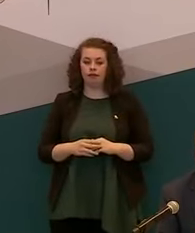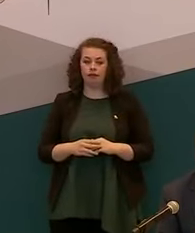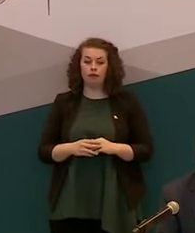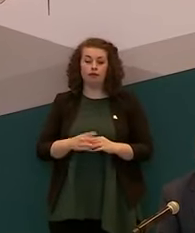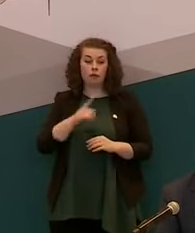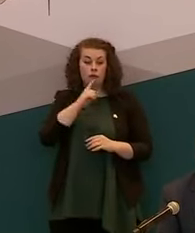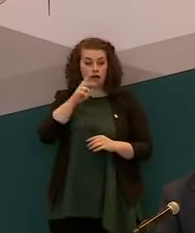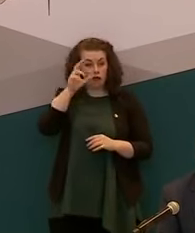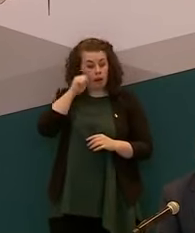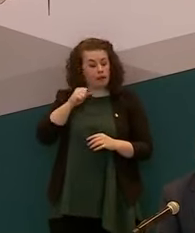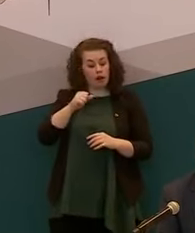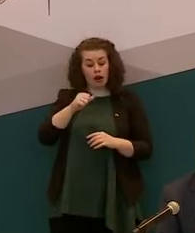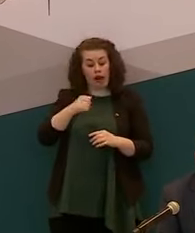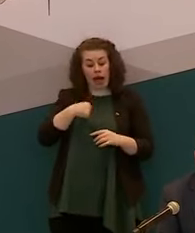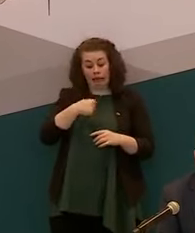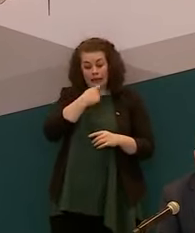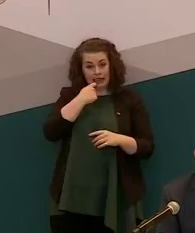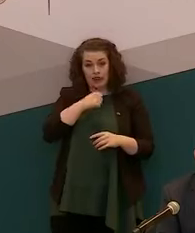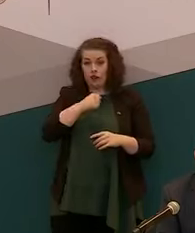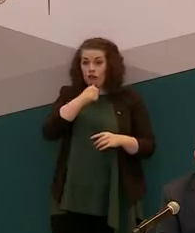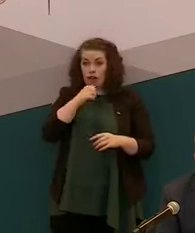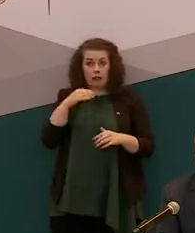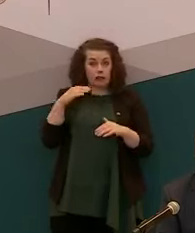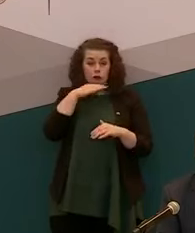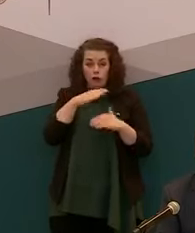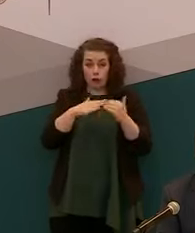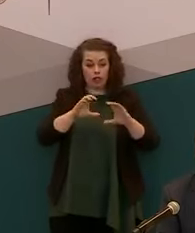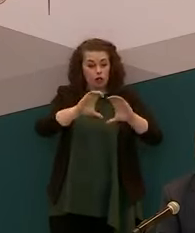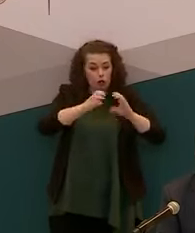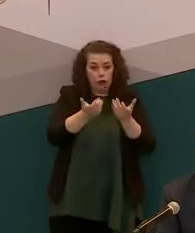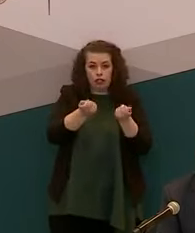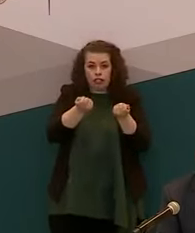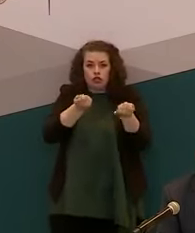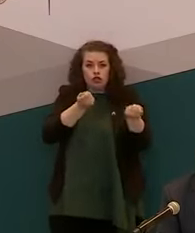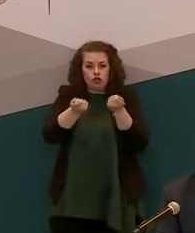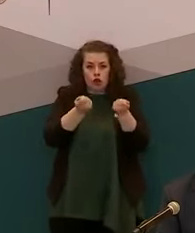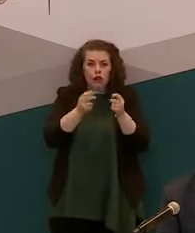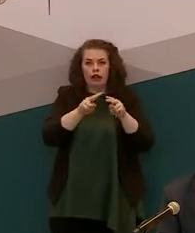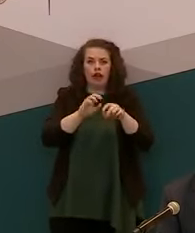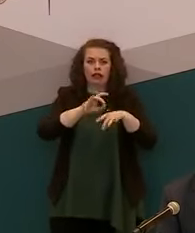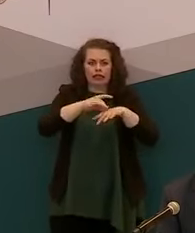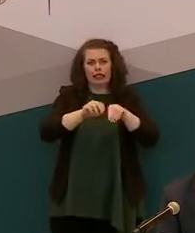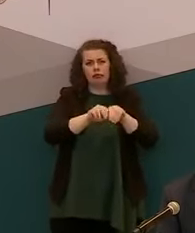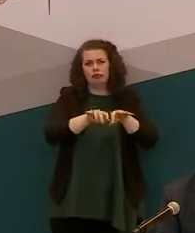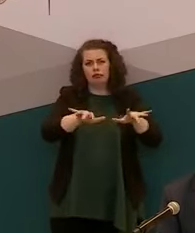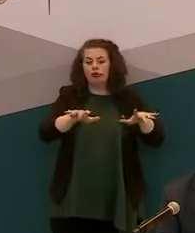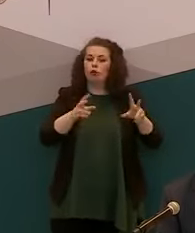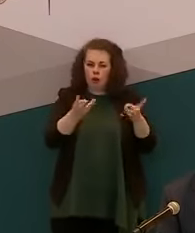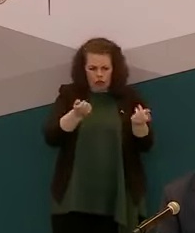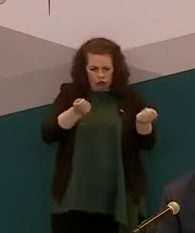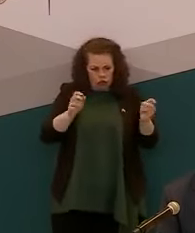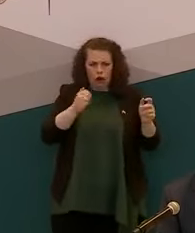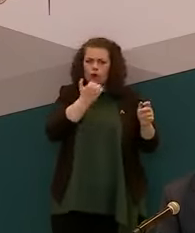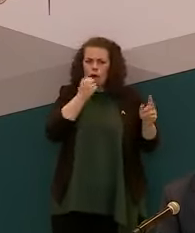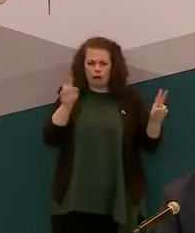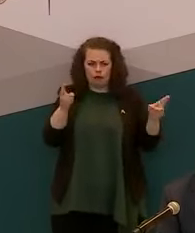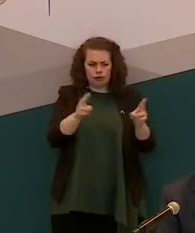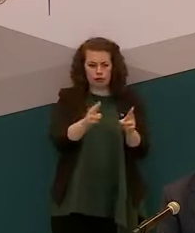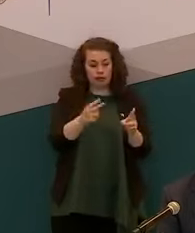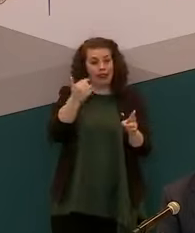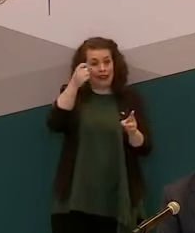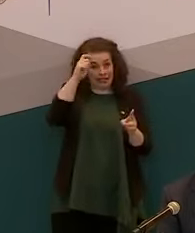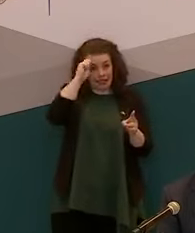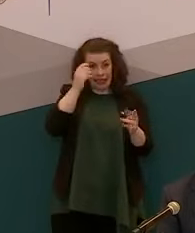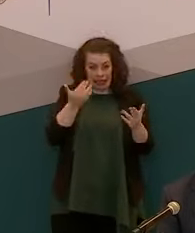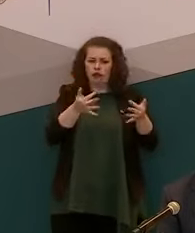control the community spread of this infection, and we think we've made very significant progress in that, and the data that we've shared with you this evening confirms that and